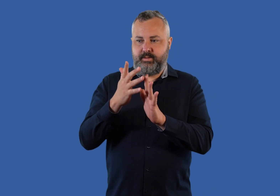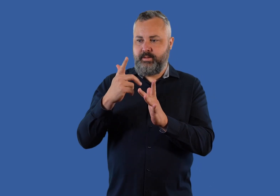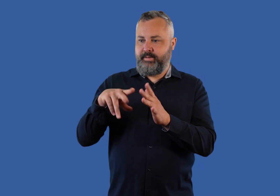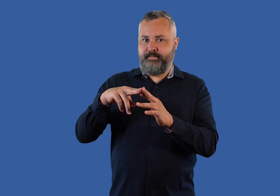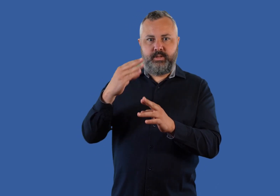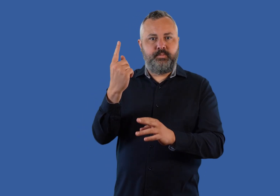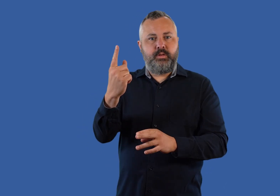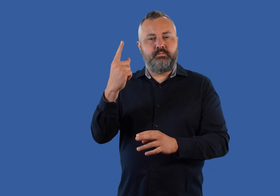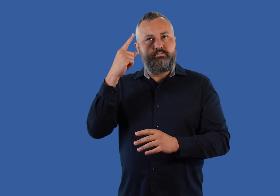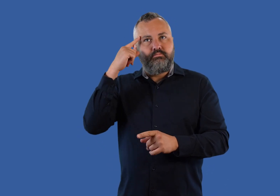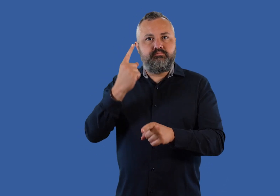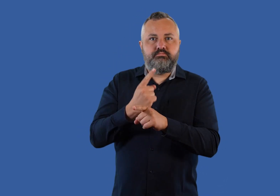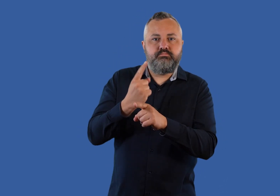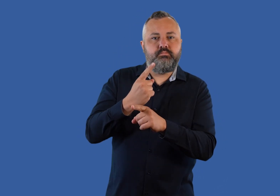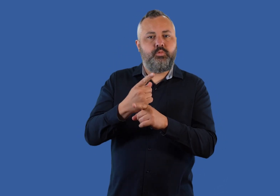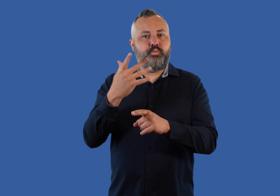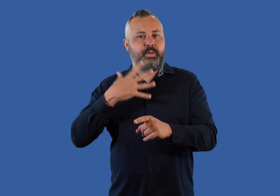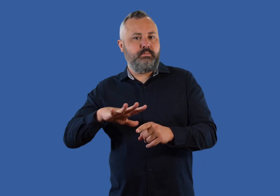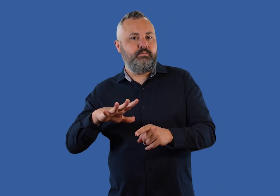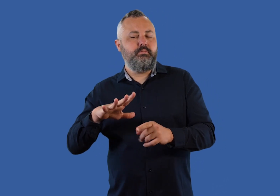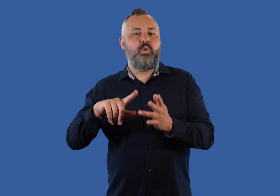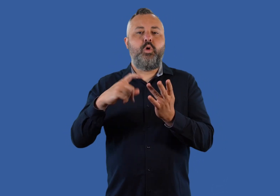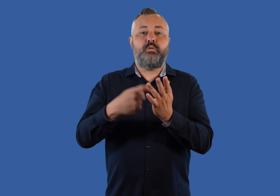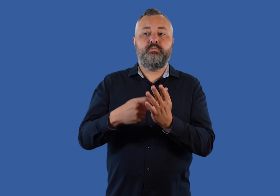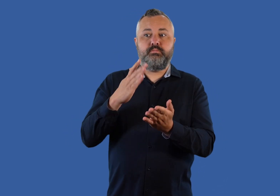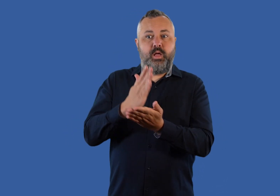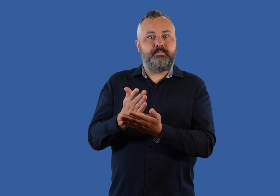someone talks about or wants to take their own life.